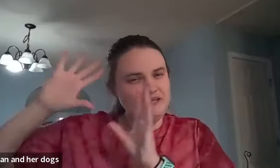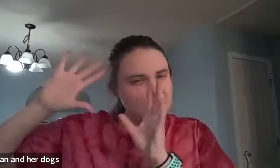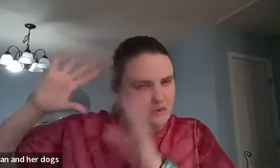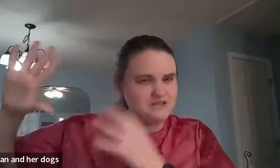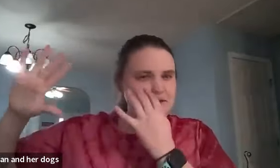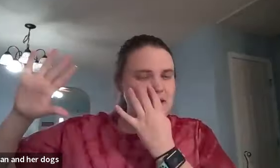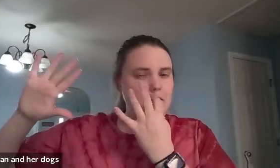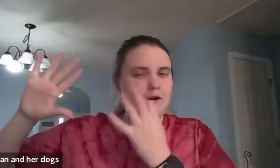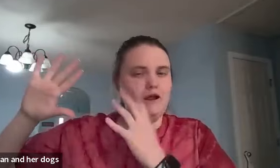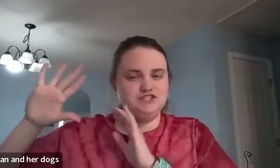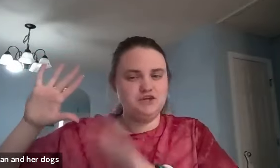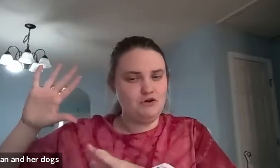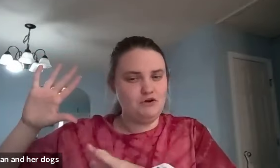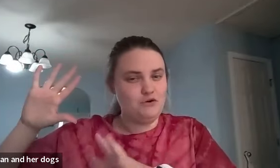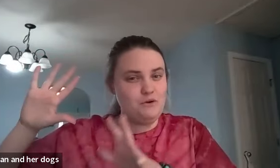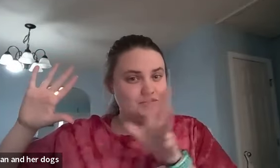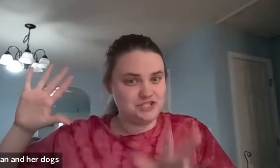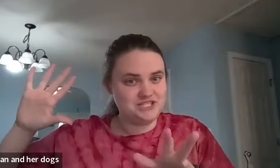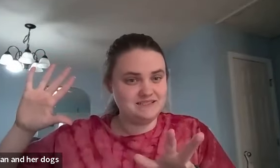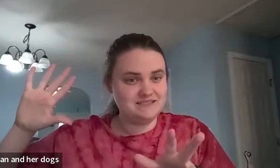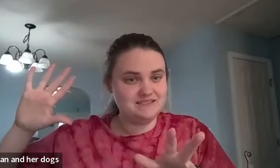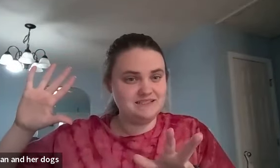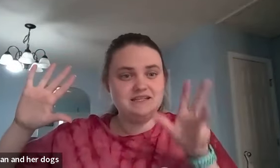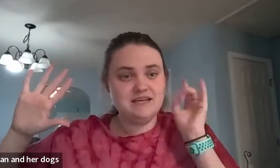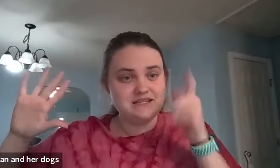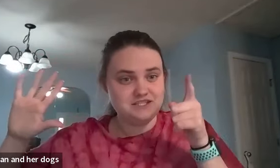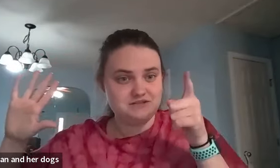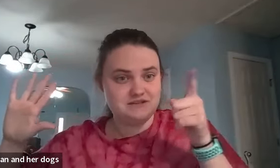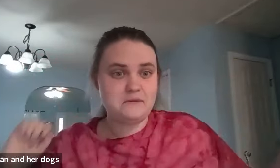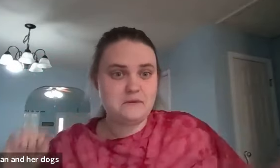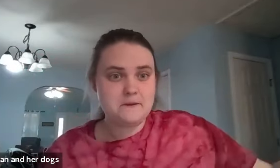get more into it later. I just don't want to overwhelm y'all just yet. Yes, Joseph.